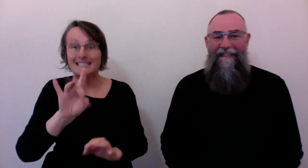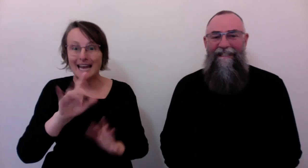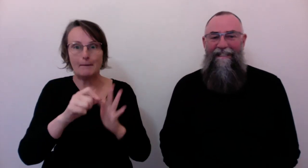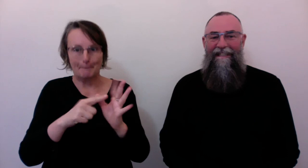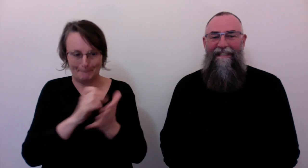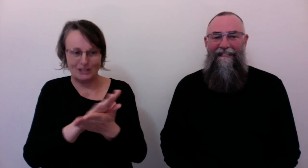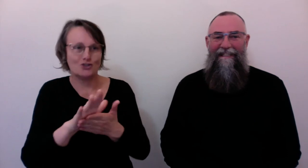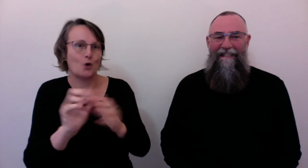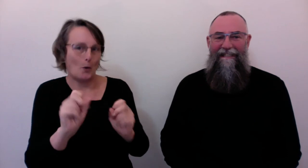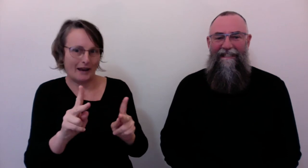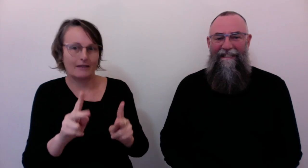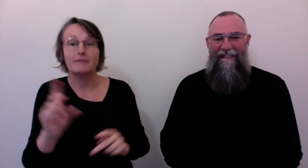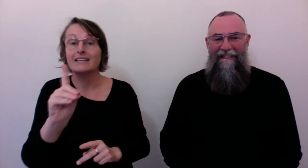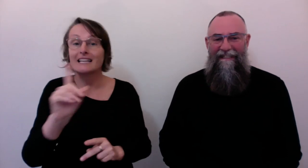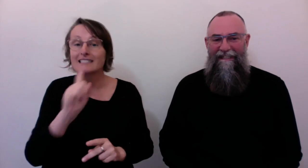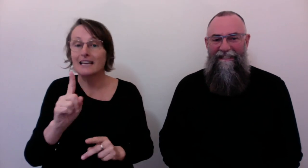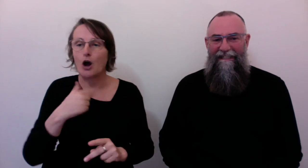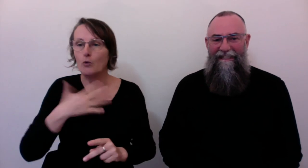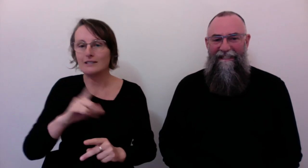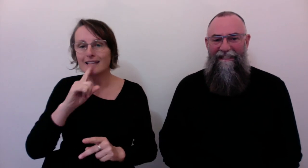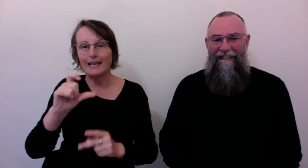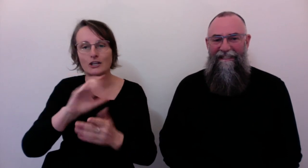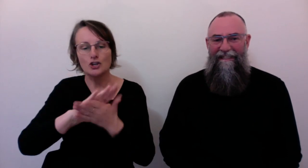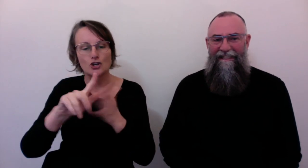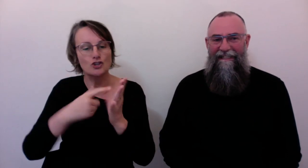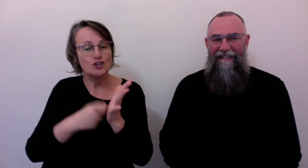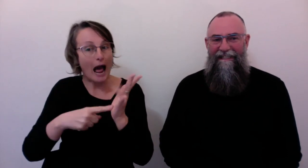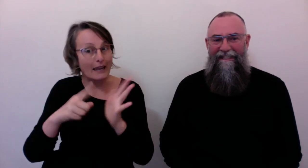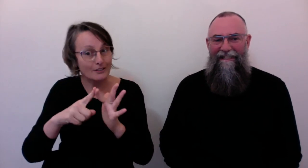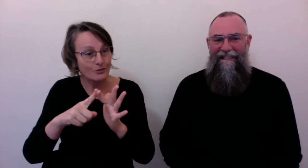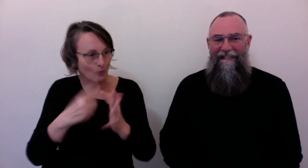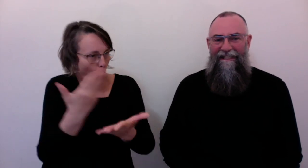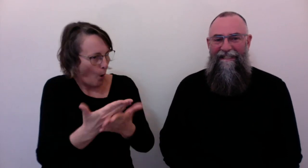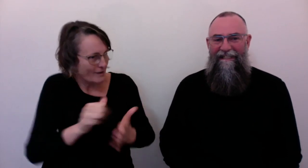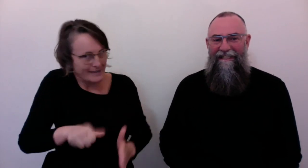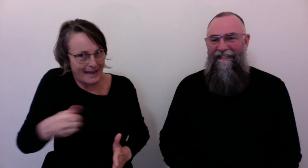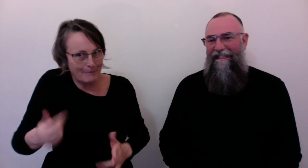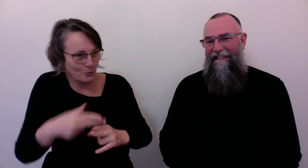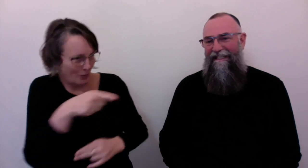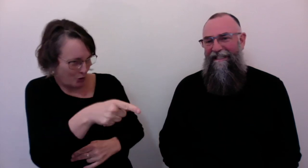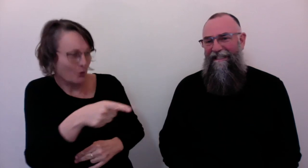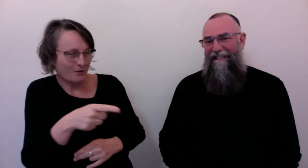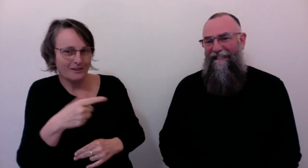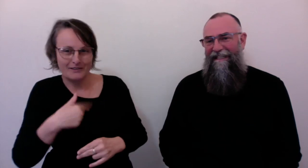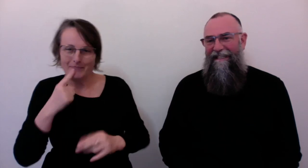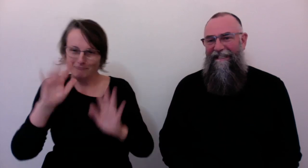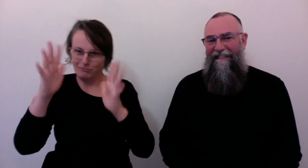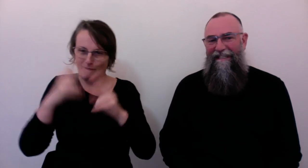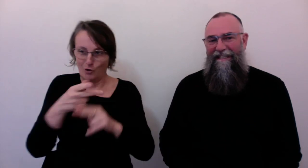shout out to my friend Charlotte Chimes, who's on Neighbours with you, good friends of Chantel. Yes. I had to mention in the podcast, otherwise she would have been very dirty. You're my new favourite